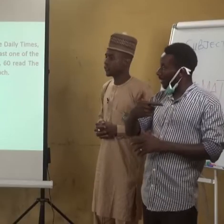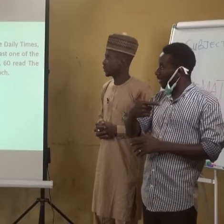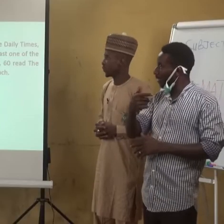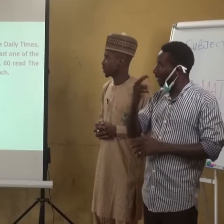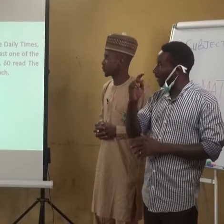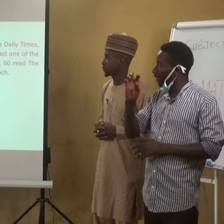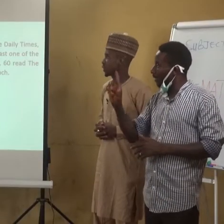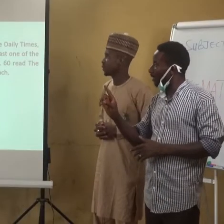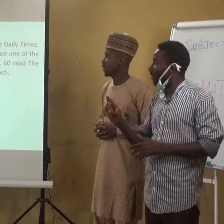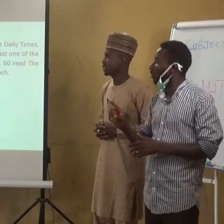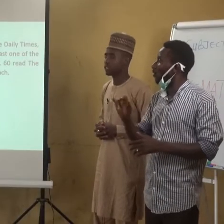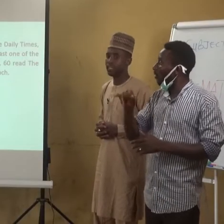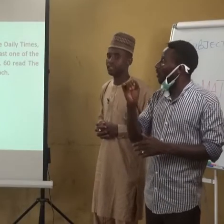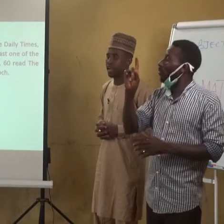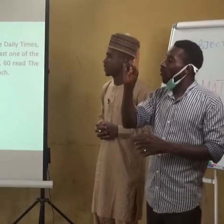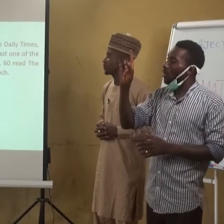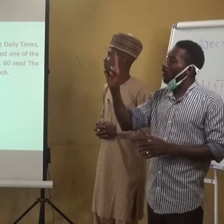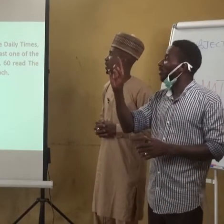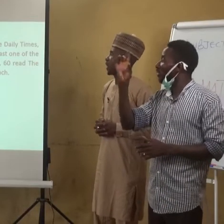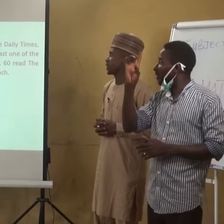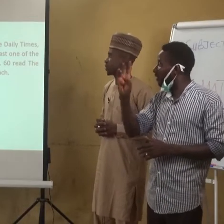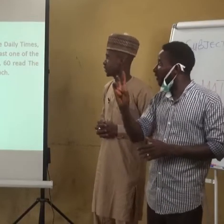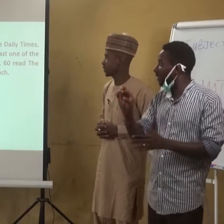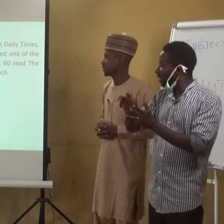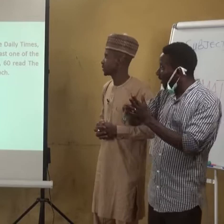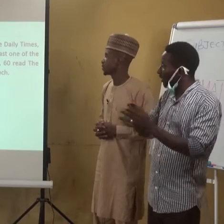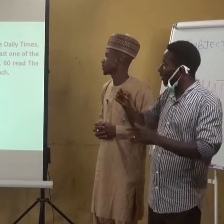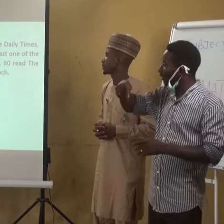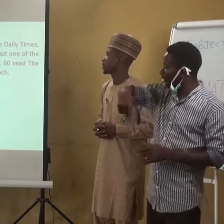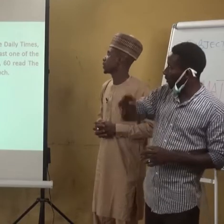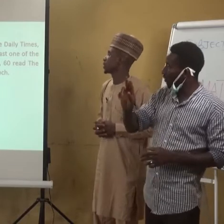If 75 read the Daily Times and the Guardian,